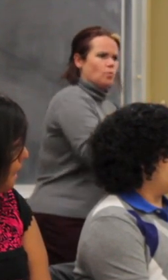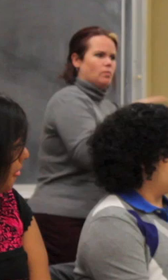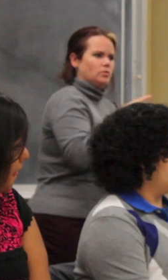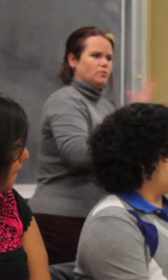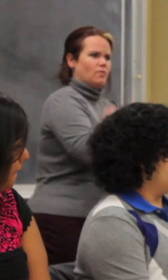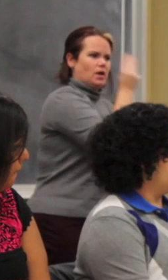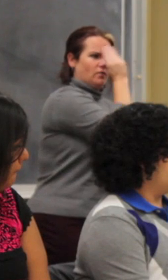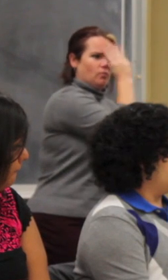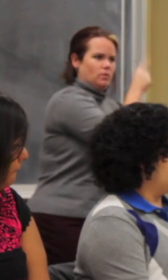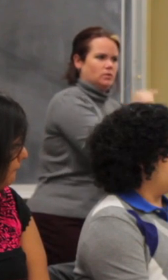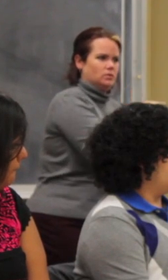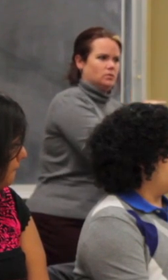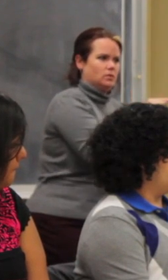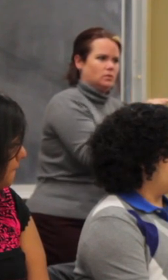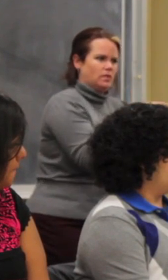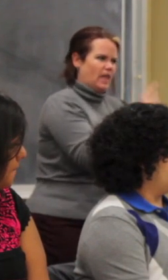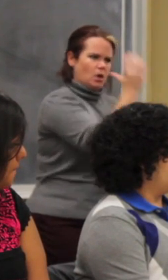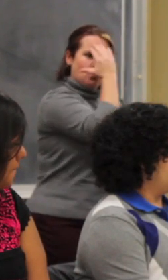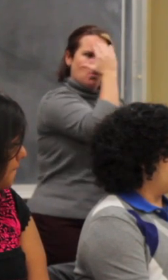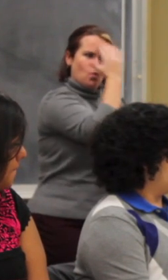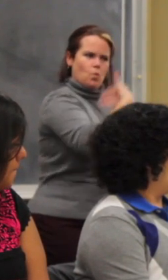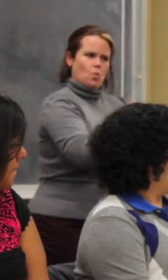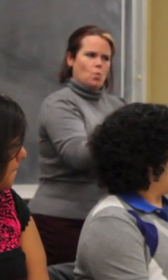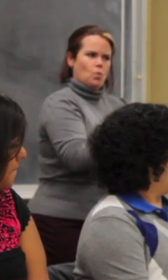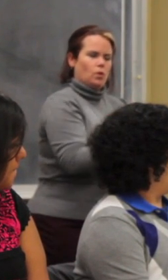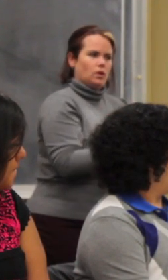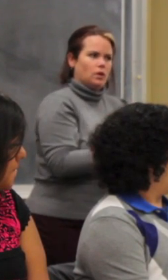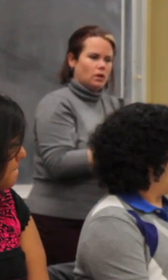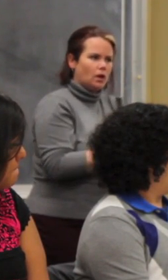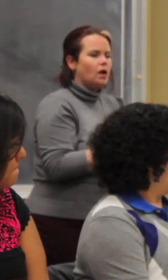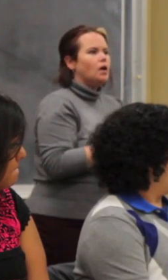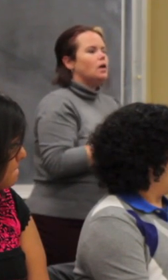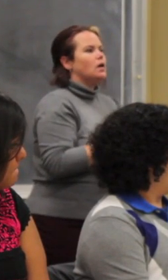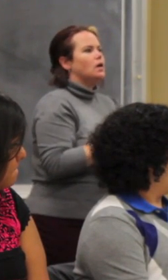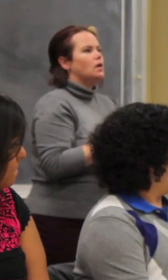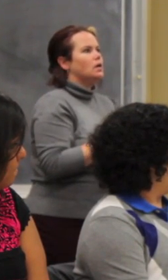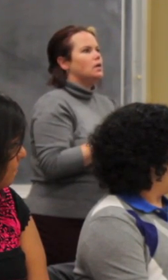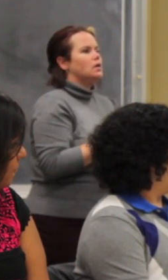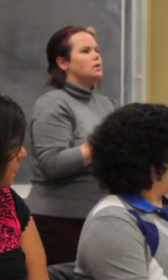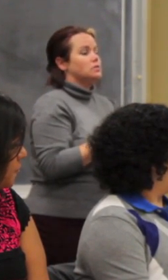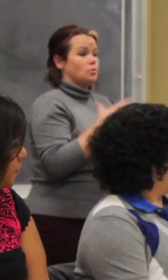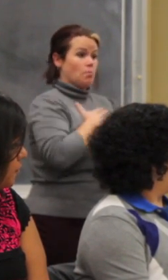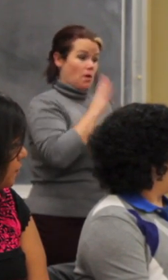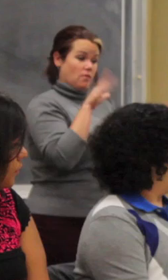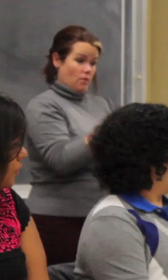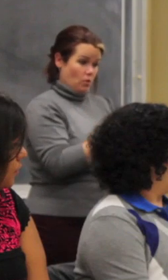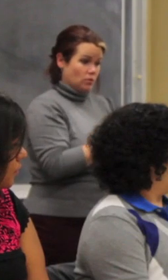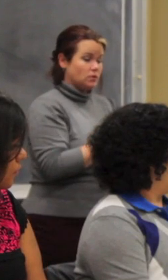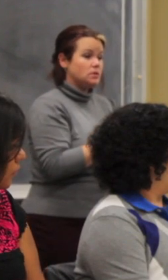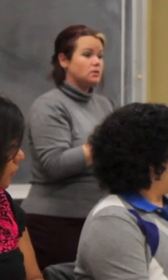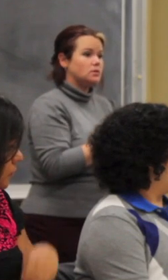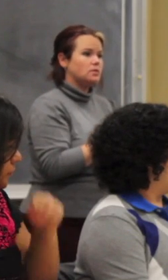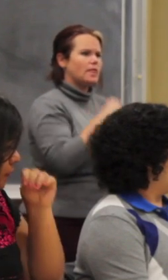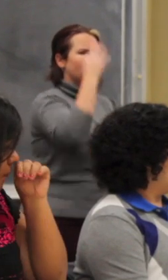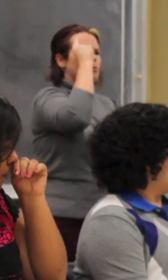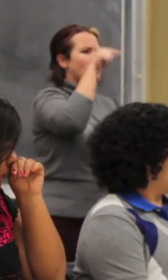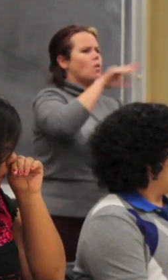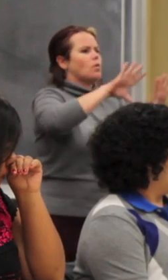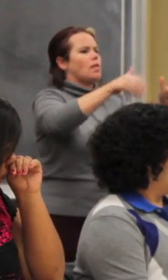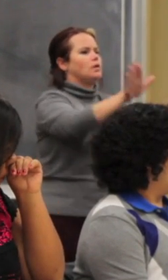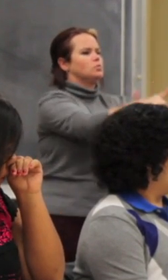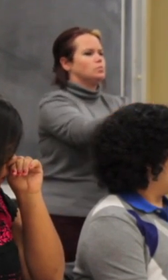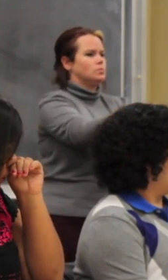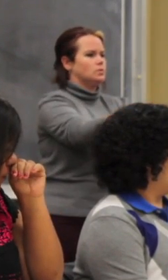knowledge. And in that sense, what I want to focus on is thinking about the classroom,